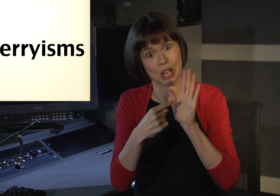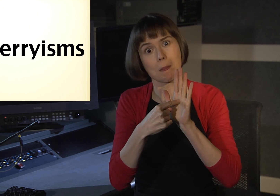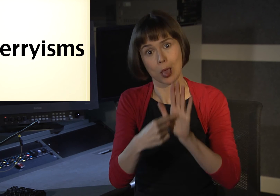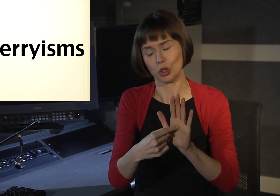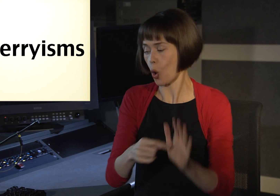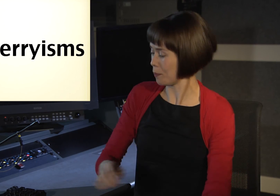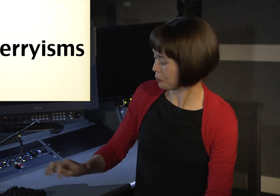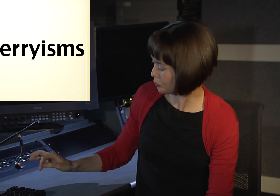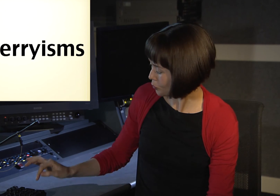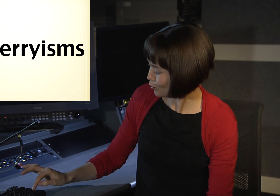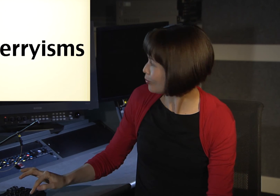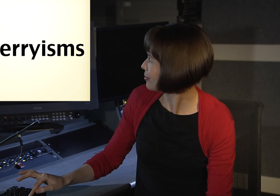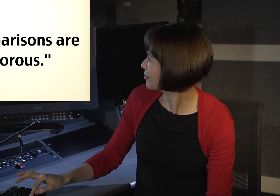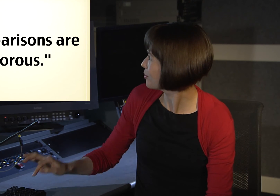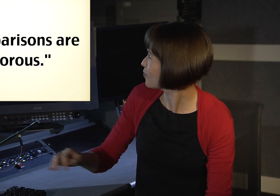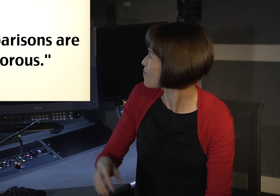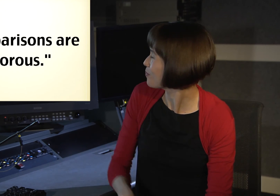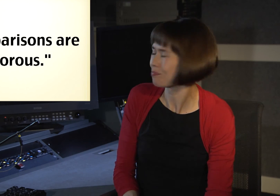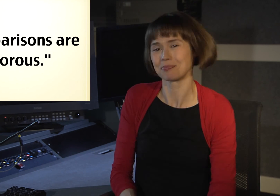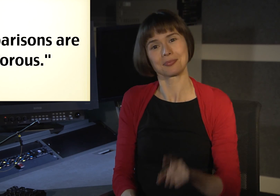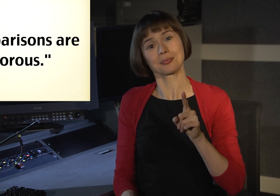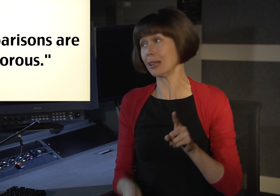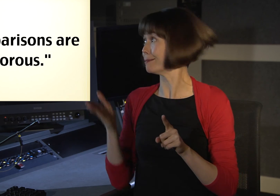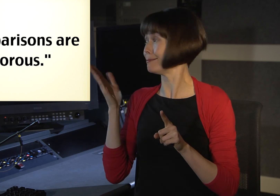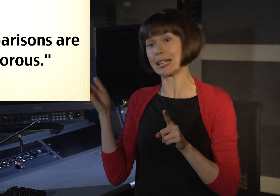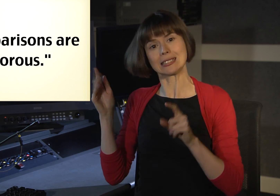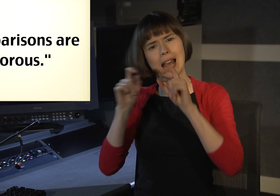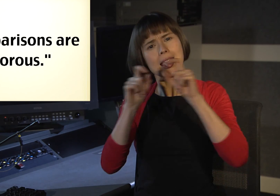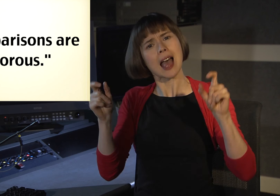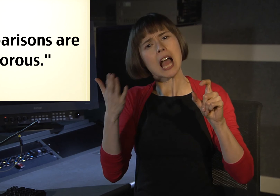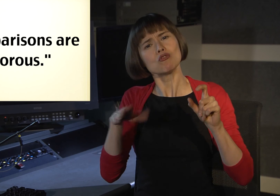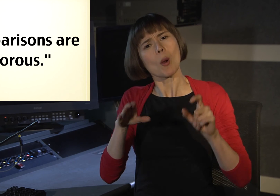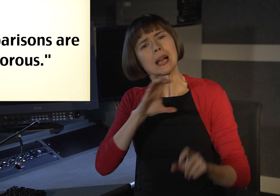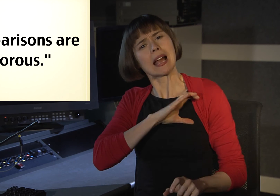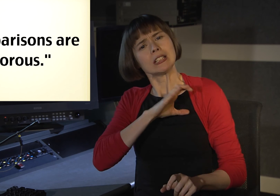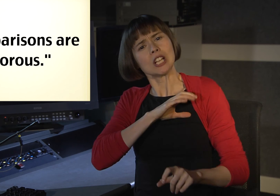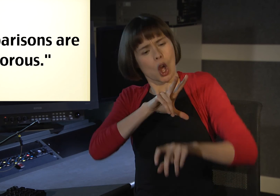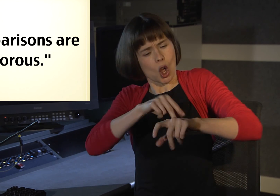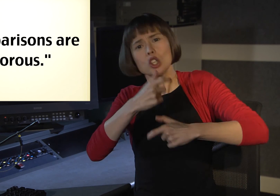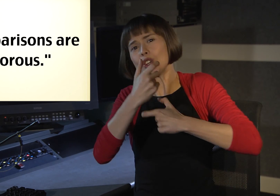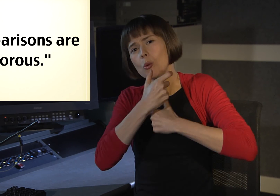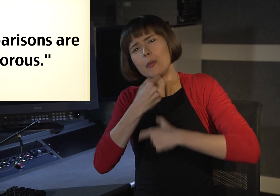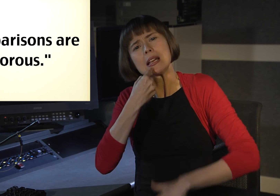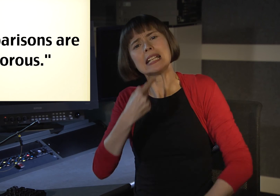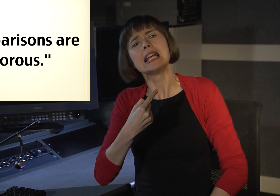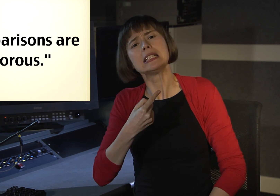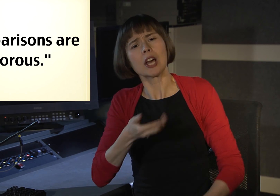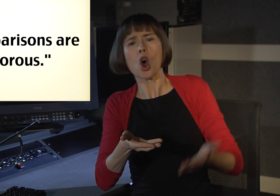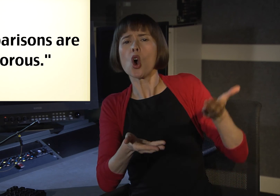could translate malapropisms or Dogberryisms. So here's an example. This is one of Dogberry's lines where he